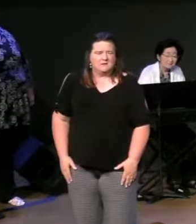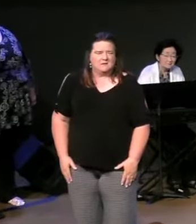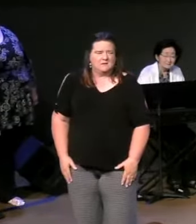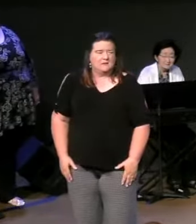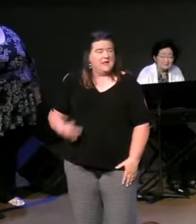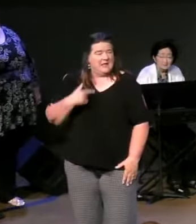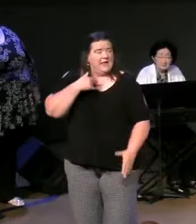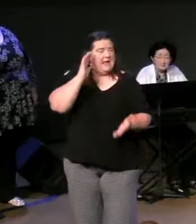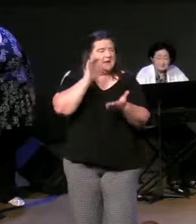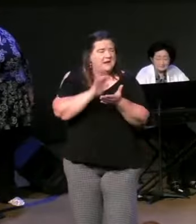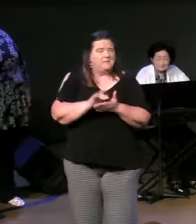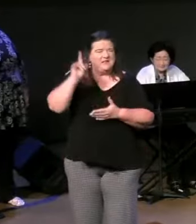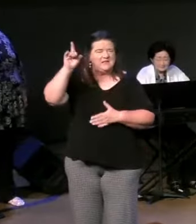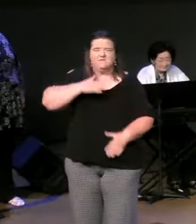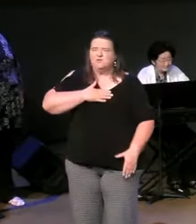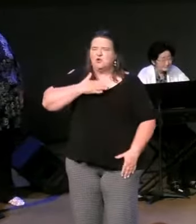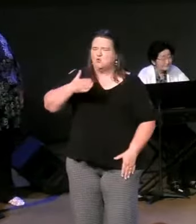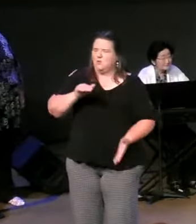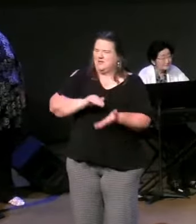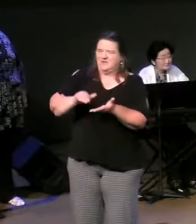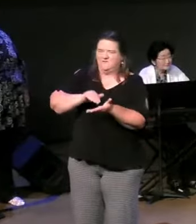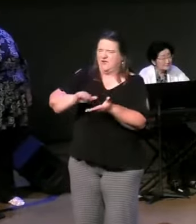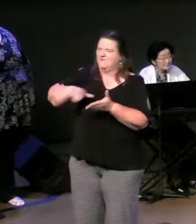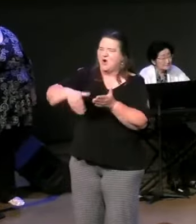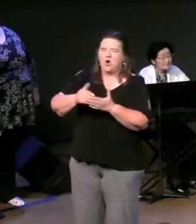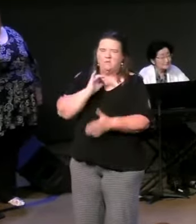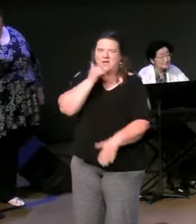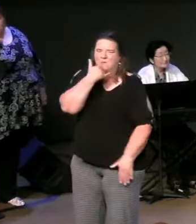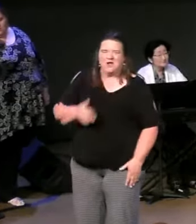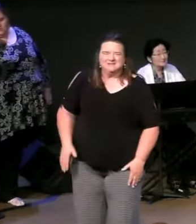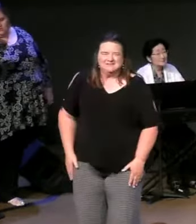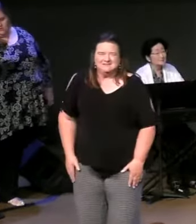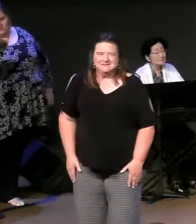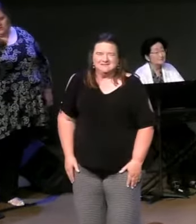And I believe that you're willing to forgive me of all my wrongs.